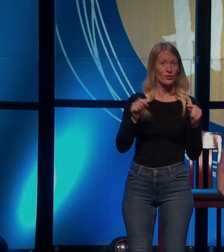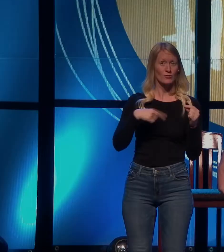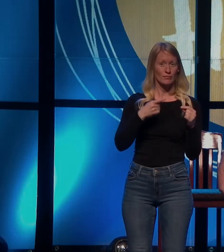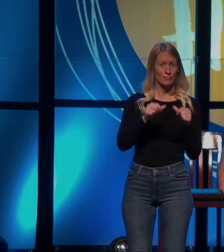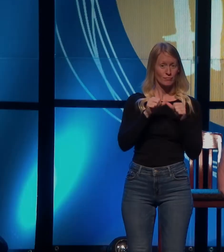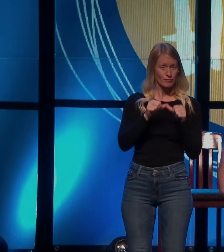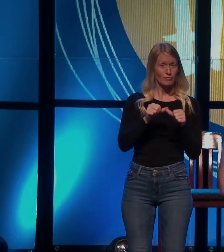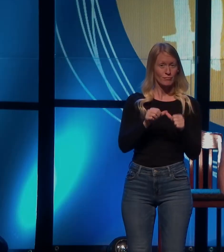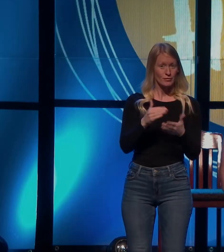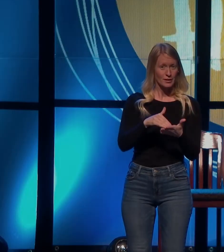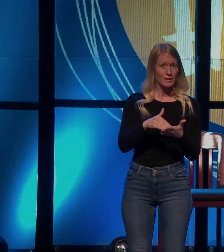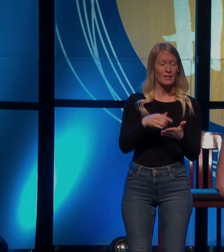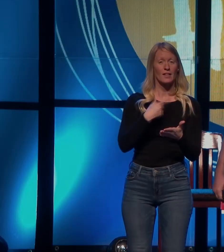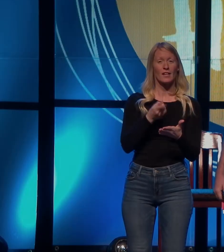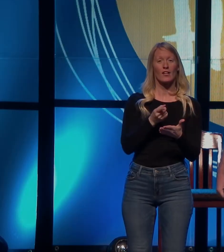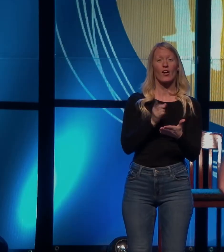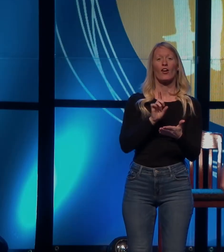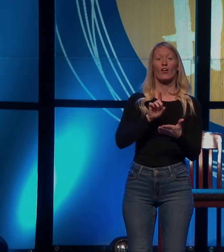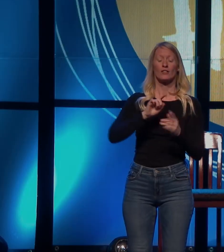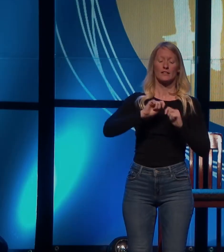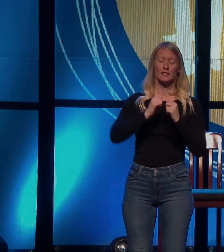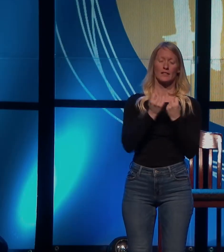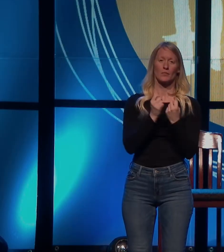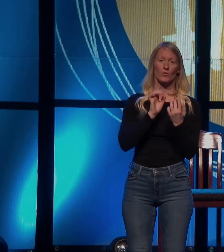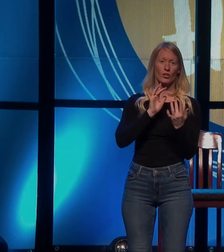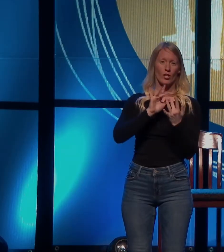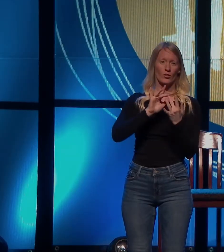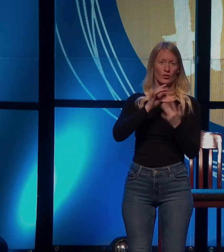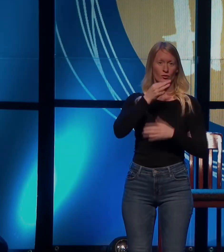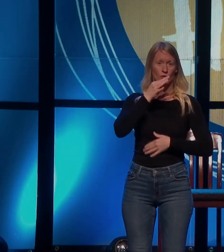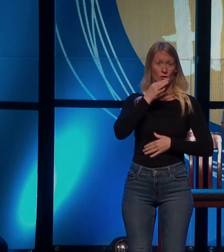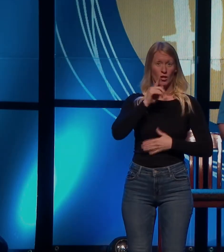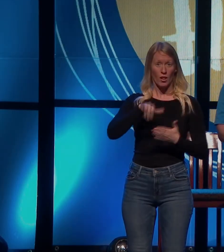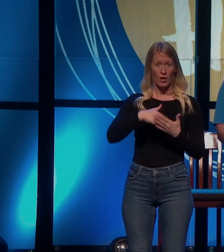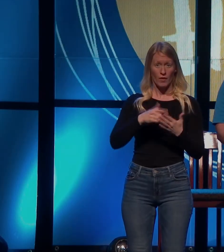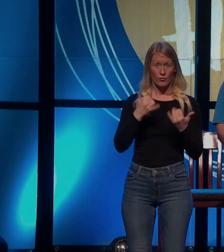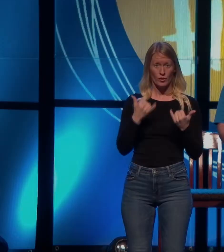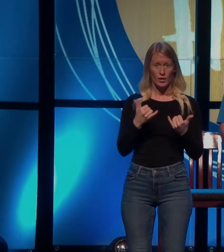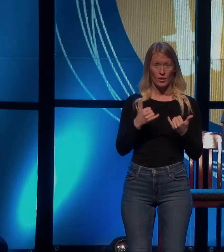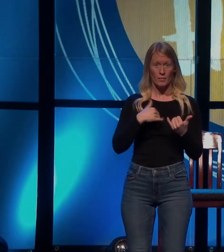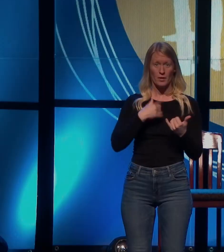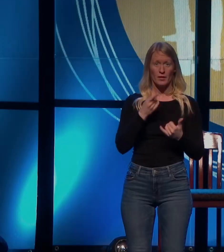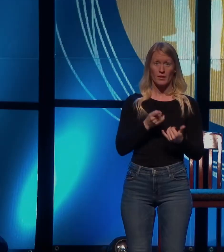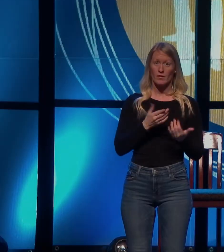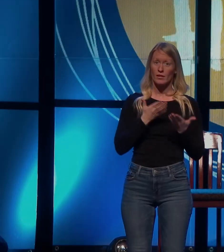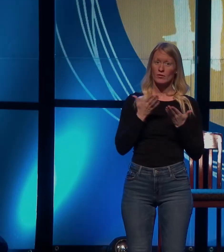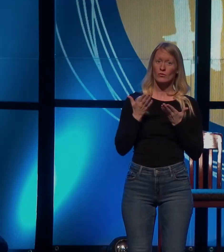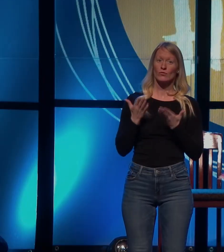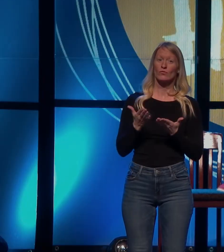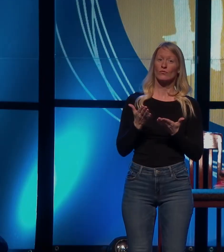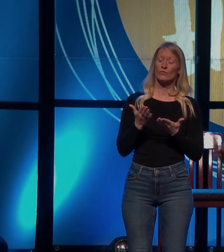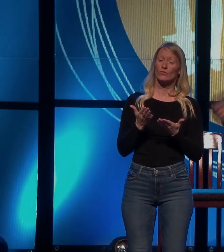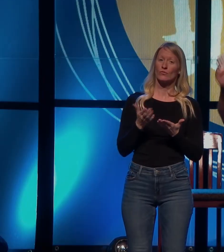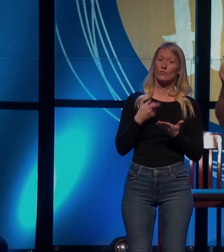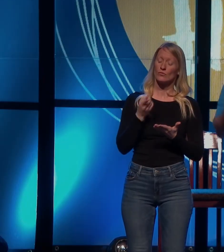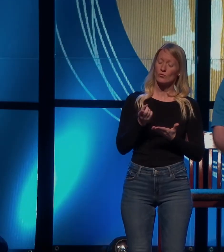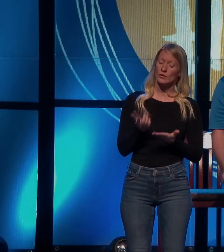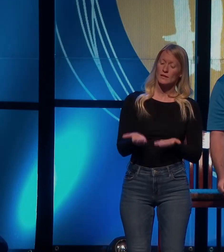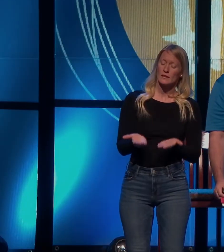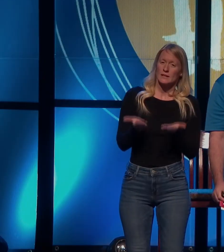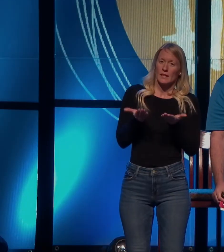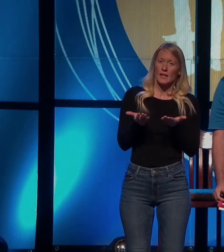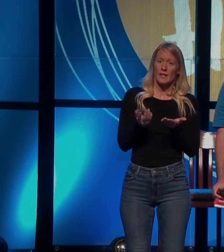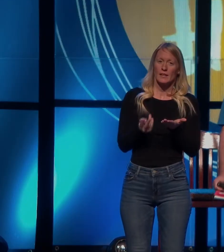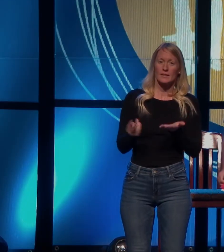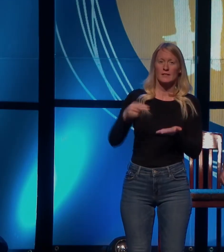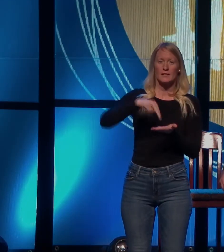up? And our team will be in touch with you soon. Okay, so that's all I have for you right now. So I'm going to turn it over to the band. So would you stand,